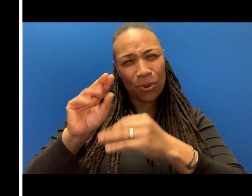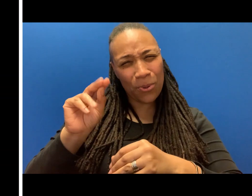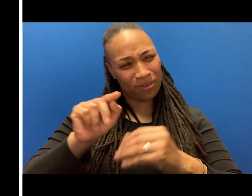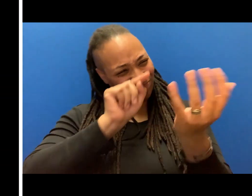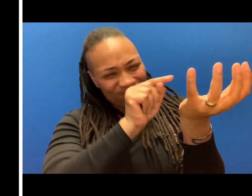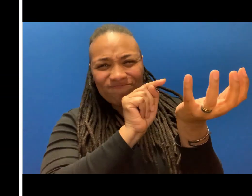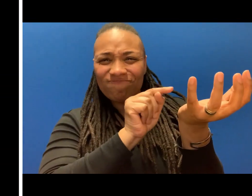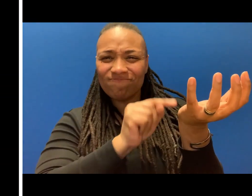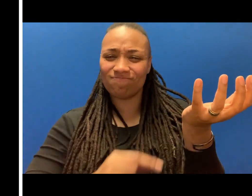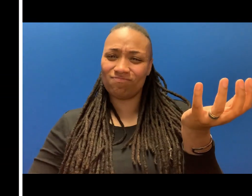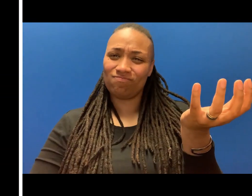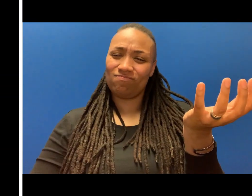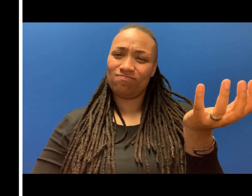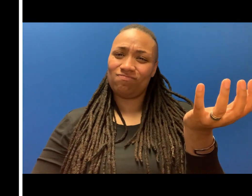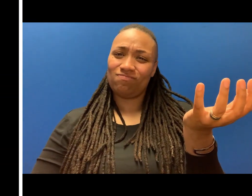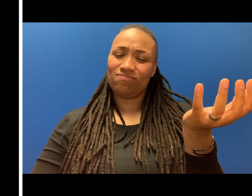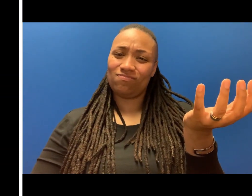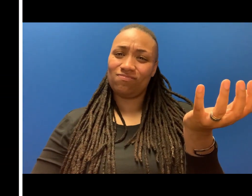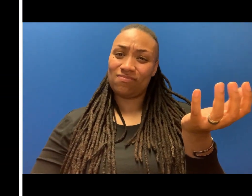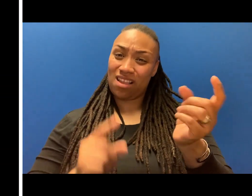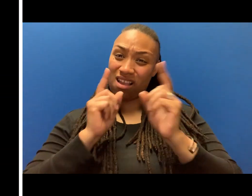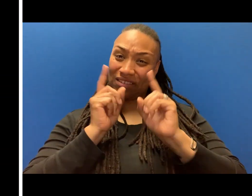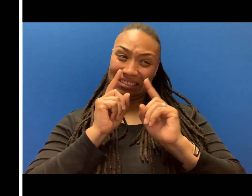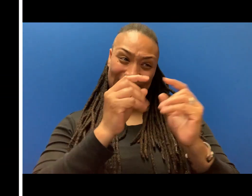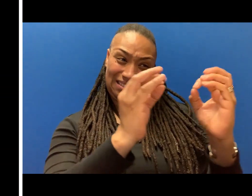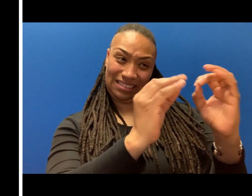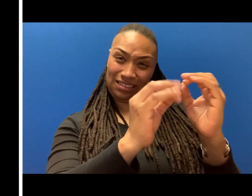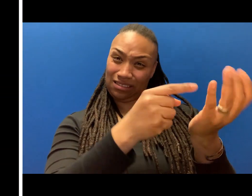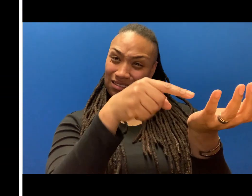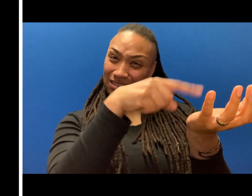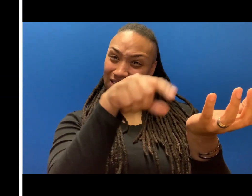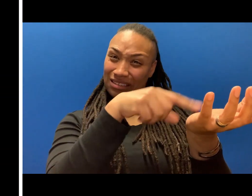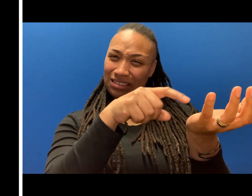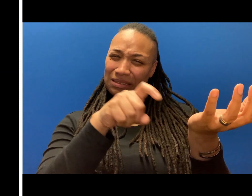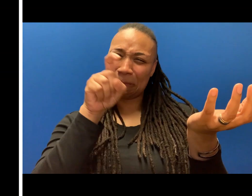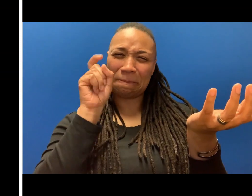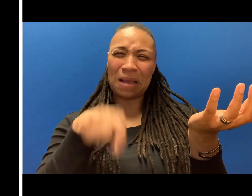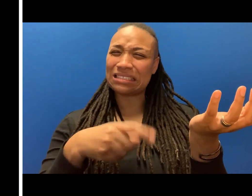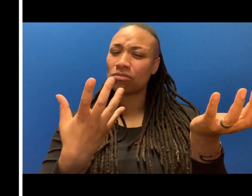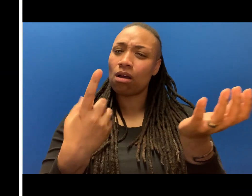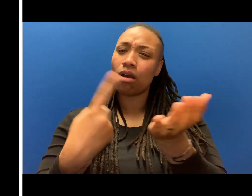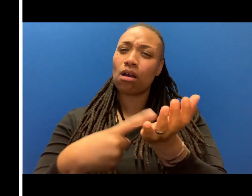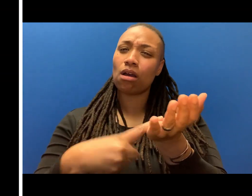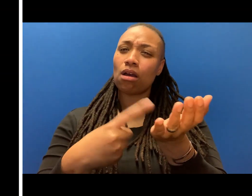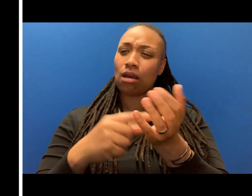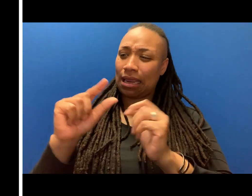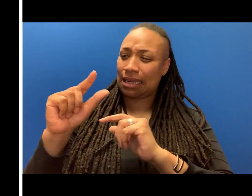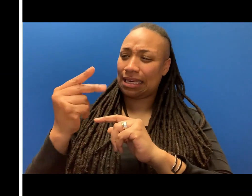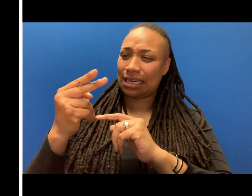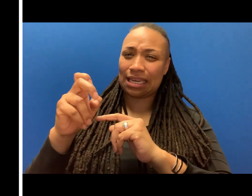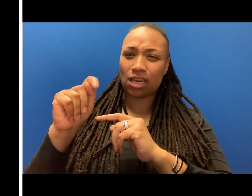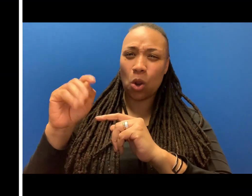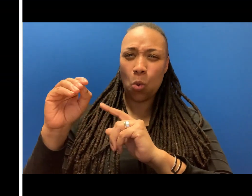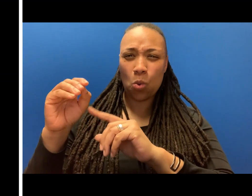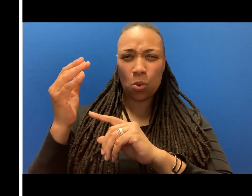white people made a ghetto. The conversation needs to be about why white people made chattel slavery.